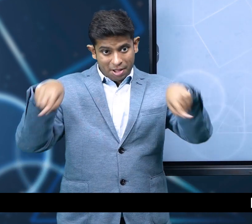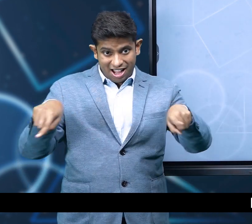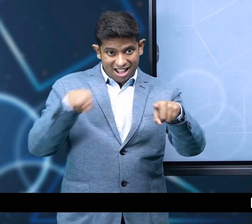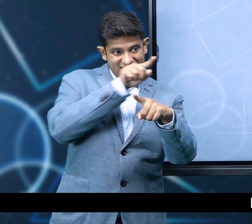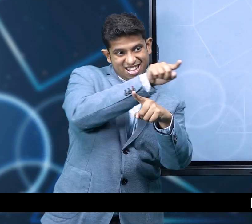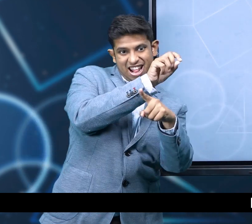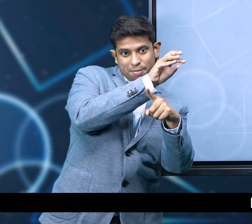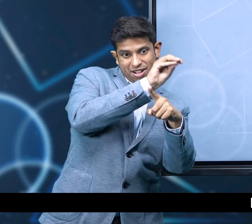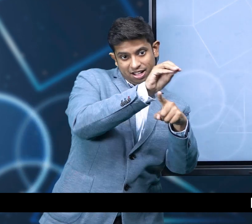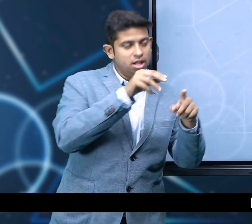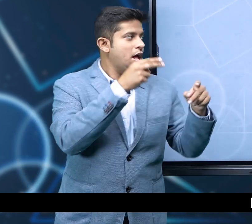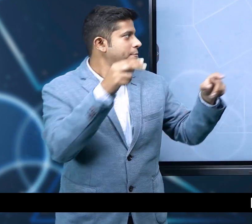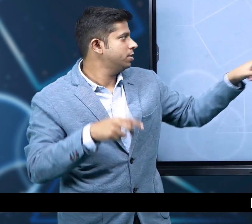divisors,